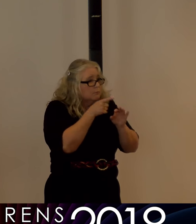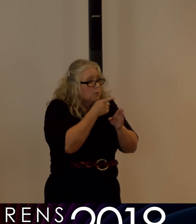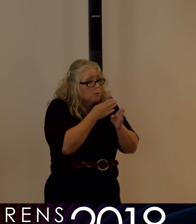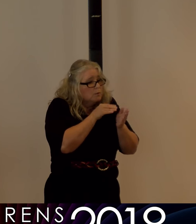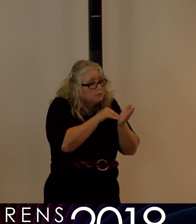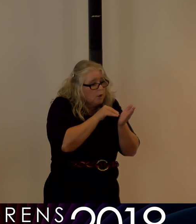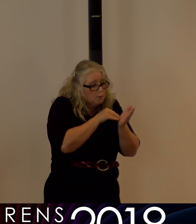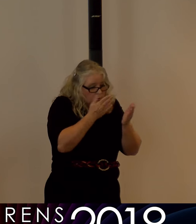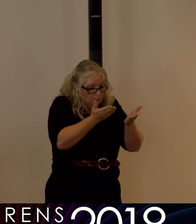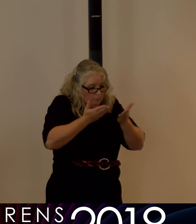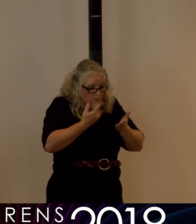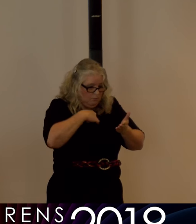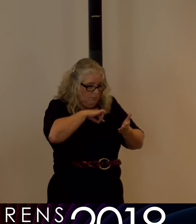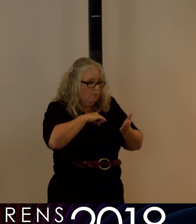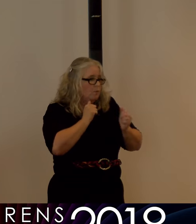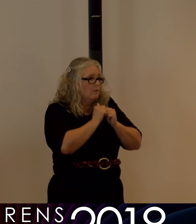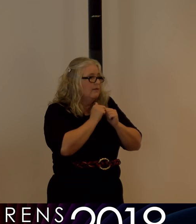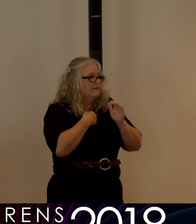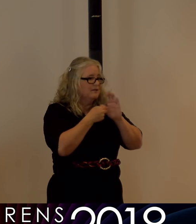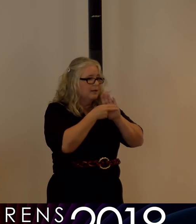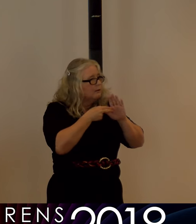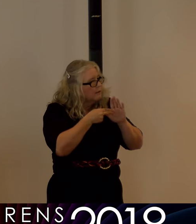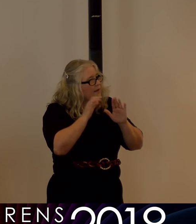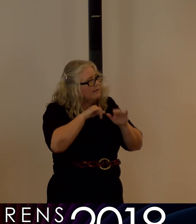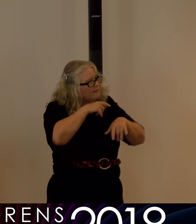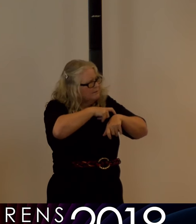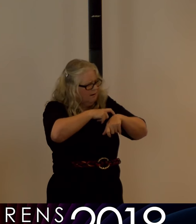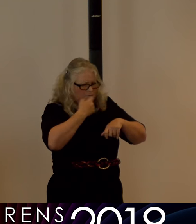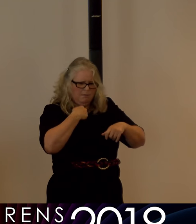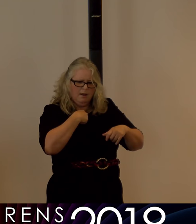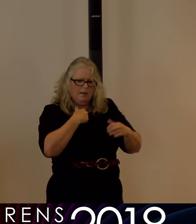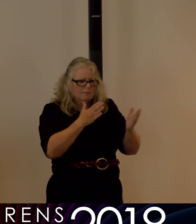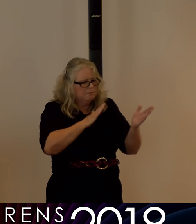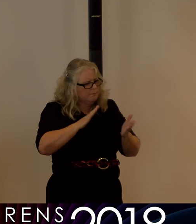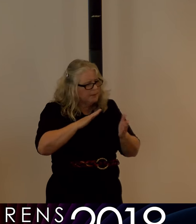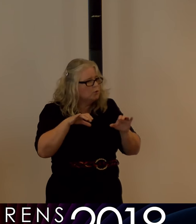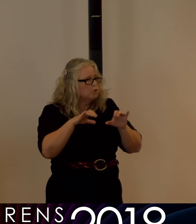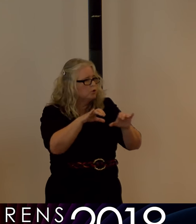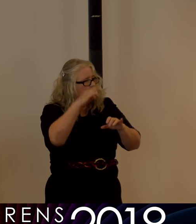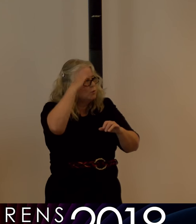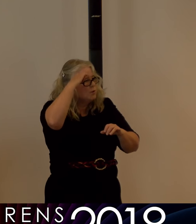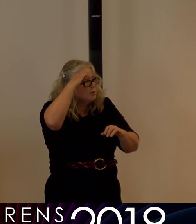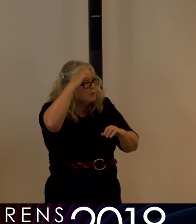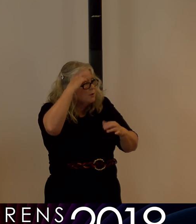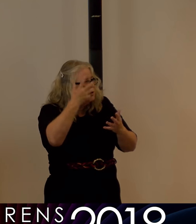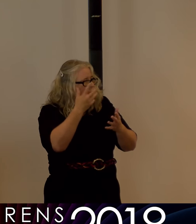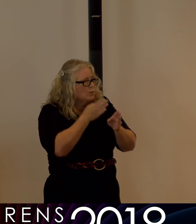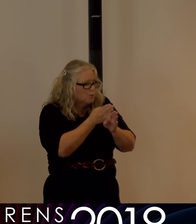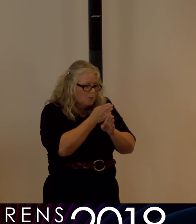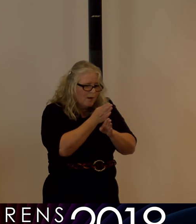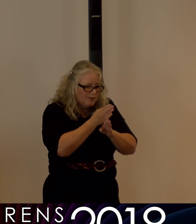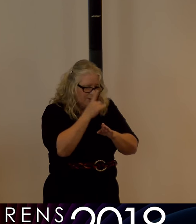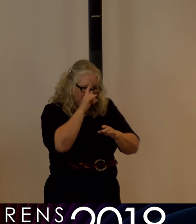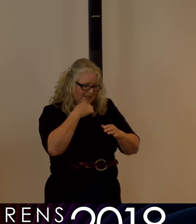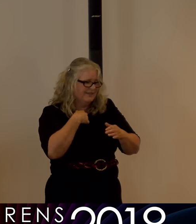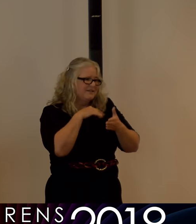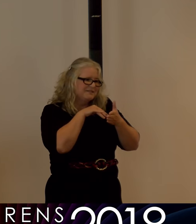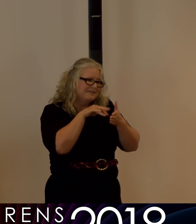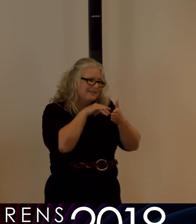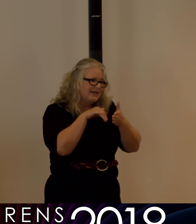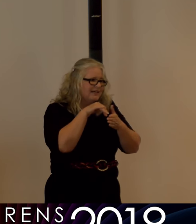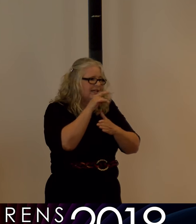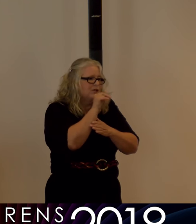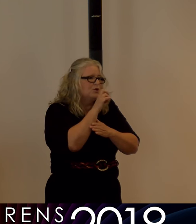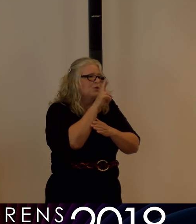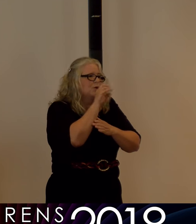diagnosis. At the time, I had planned to do neurology because I had studied neuroscience for my doctoral training and was on the